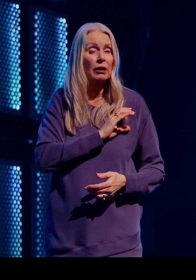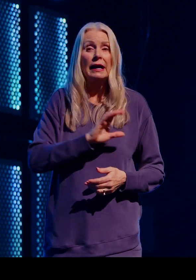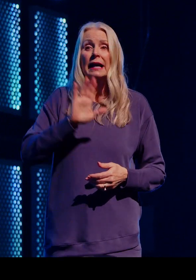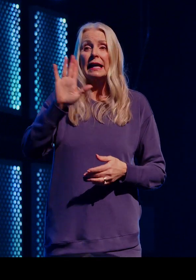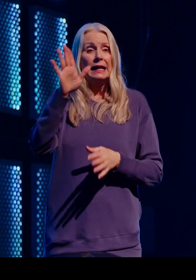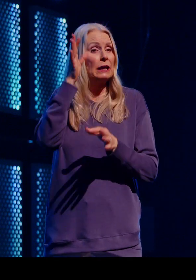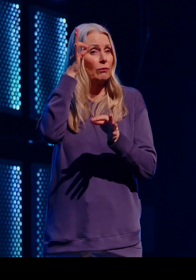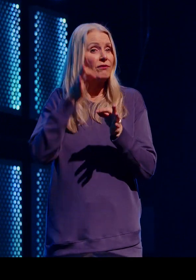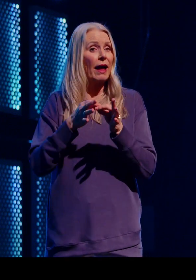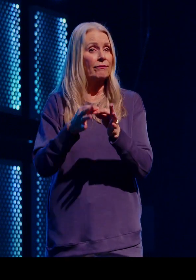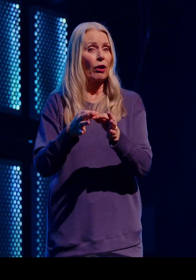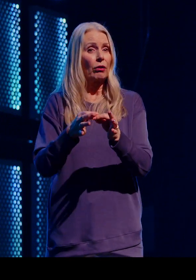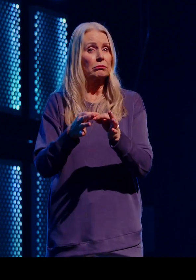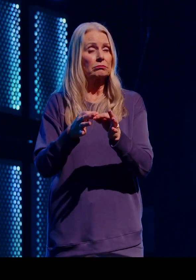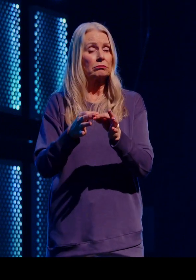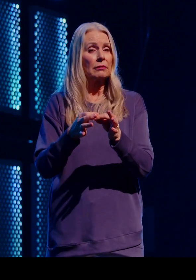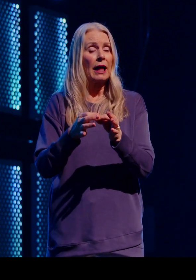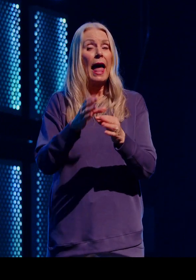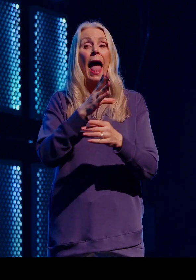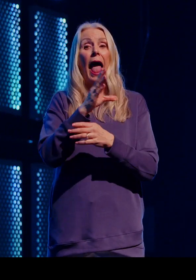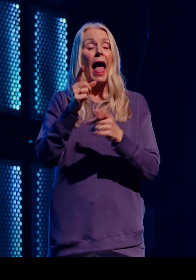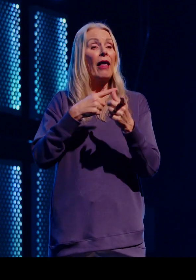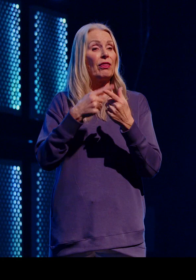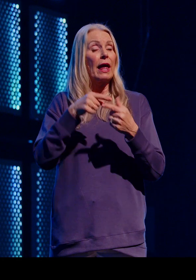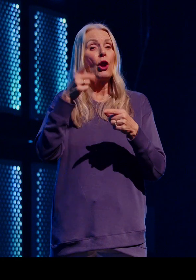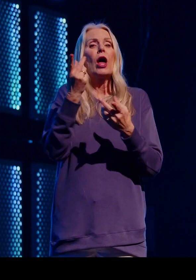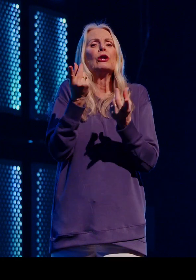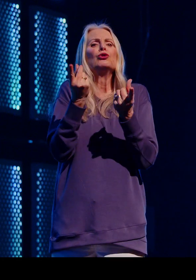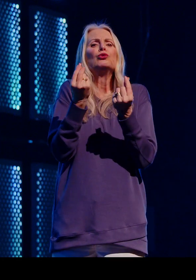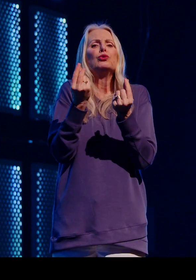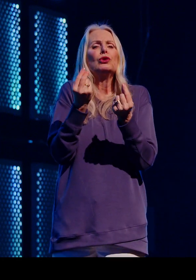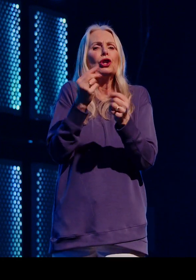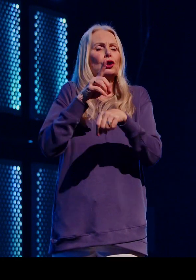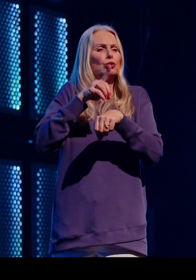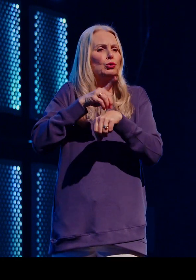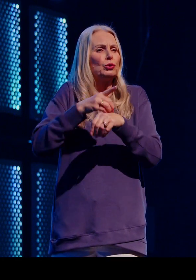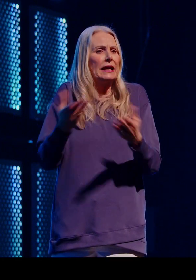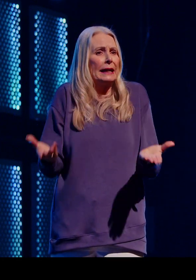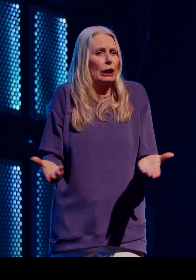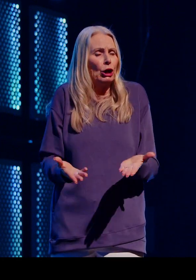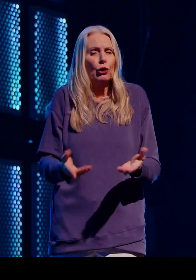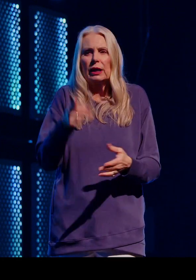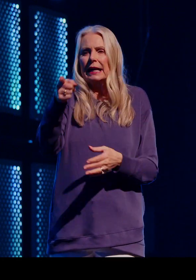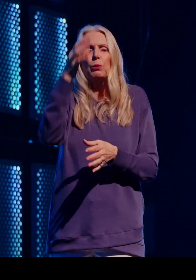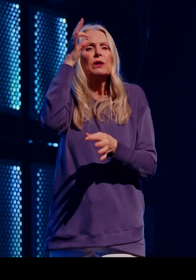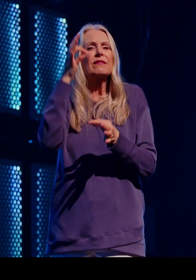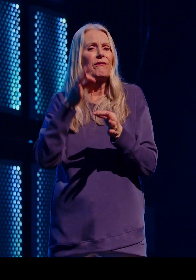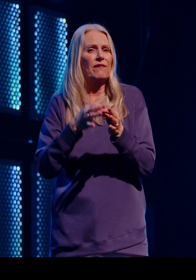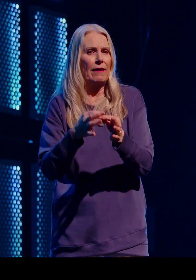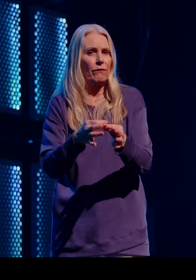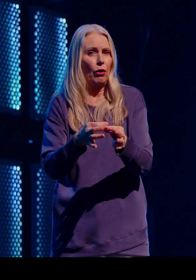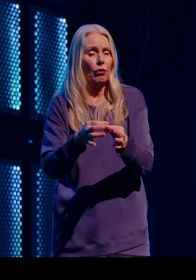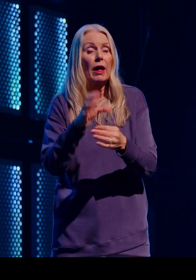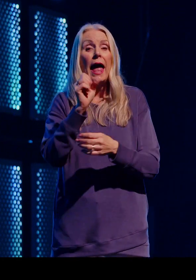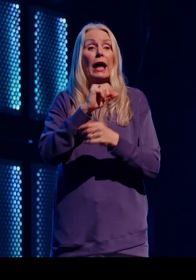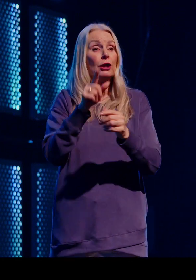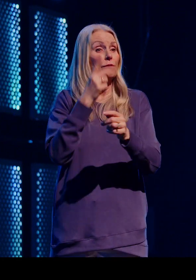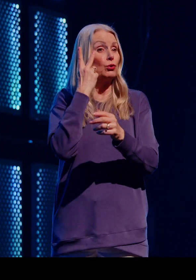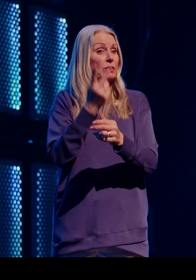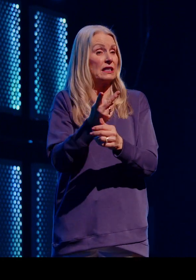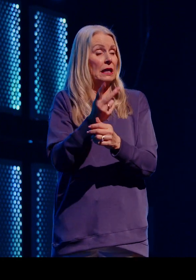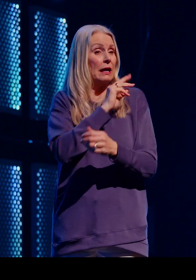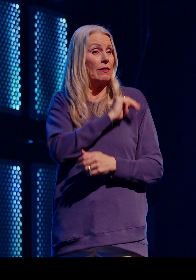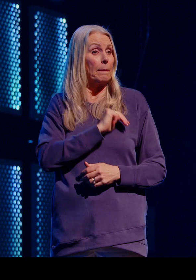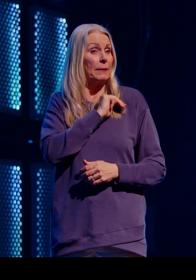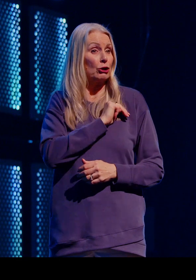he was faithful. And in his assignment, what he was given to do, he was faithful. In fact, as we follow the ministry of